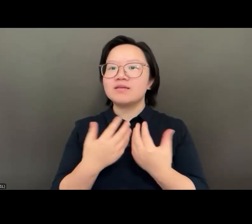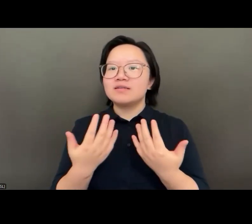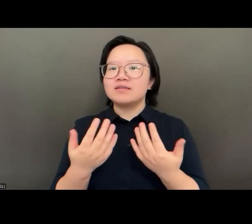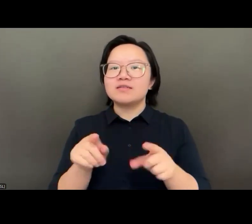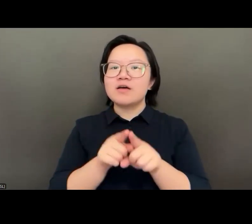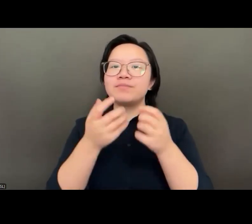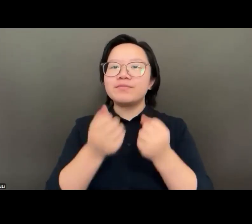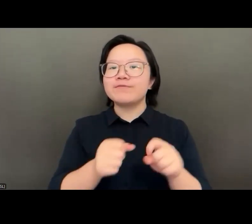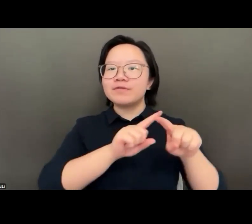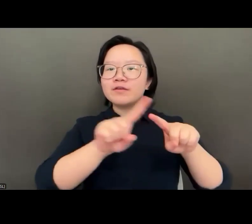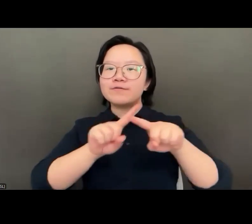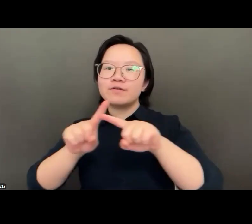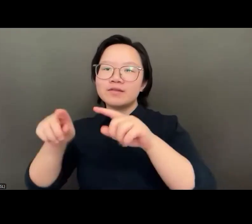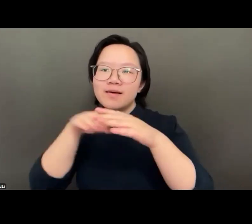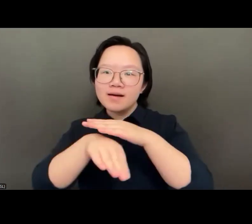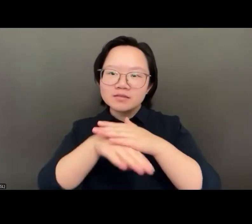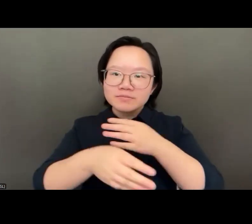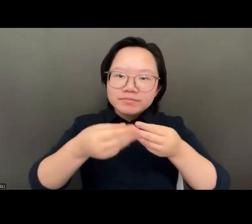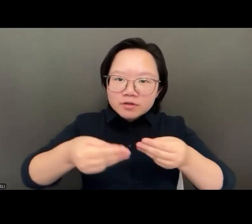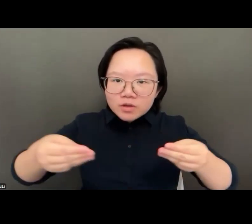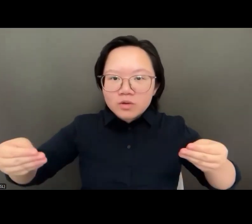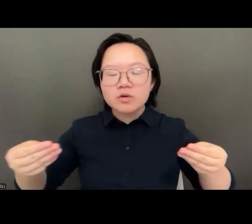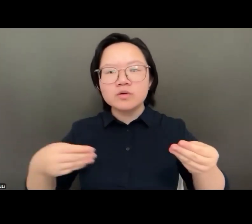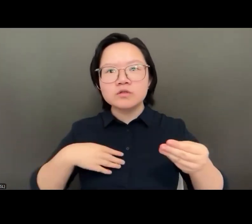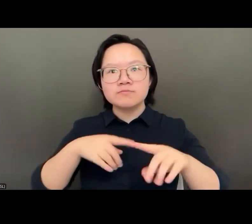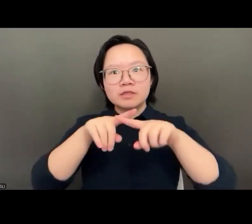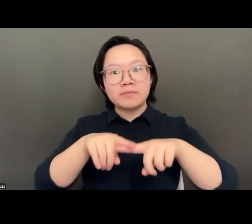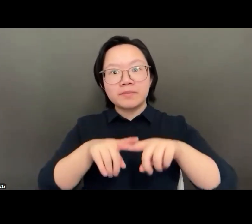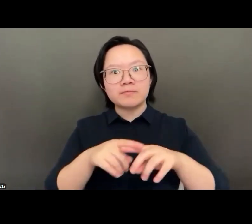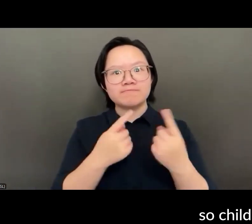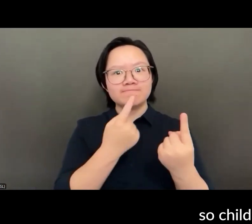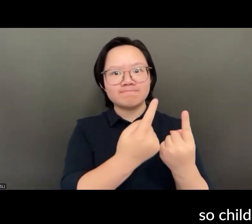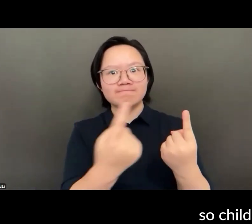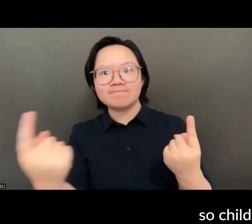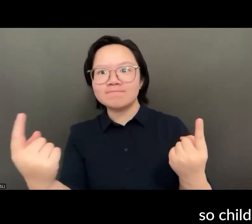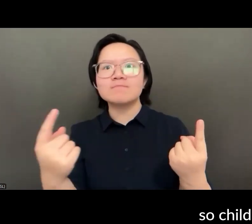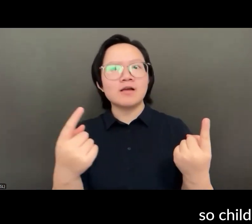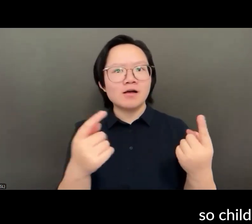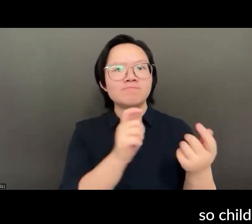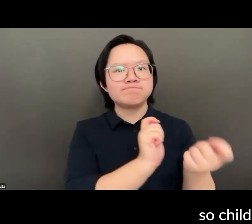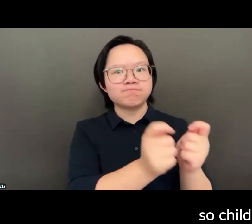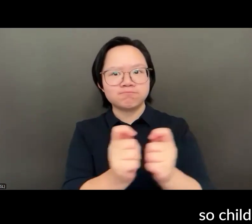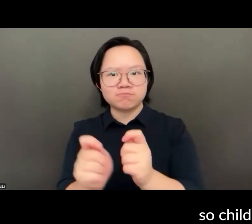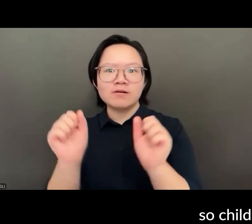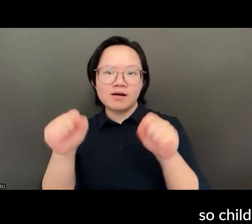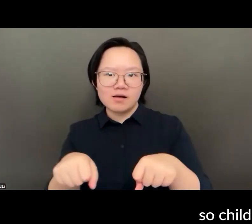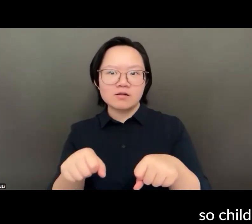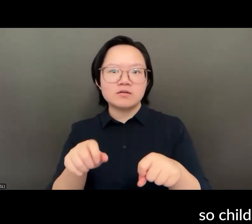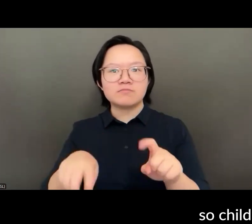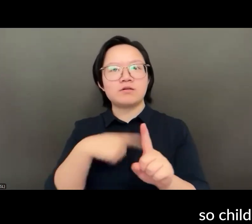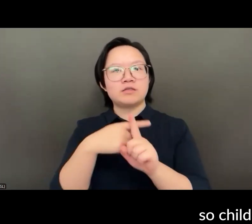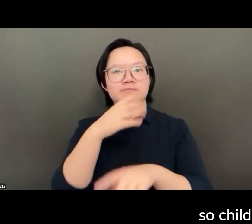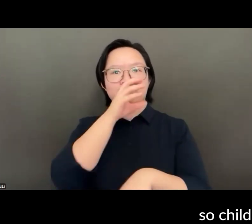and confidential complaining channels and different formats so children and parents can